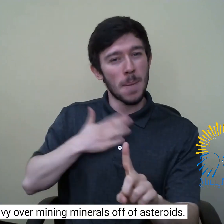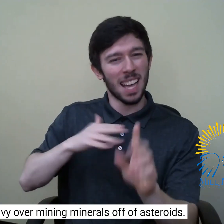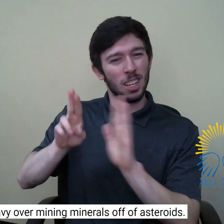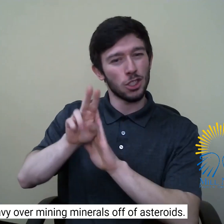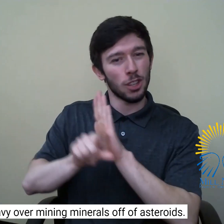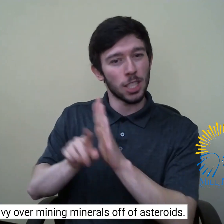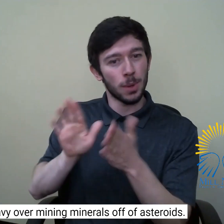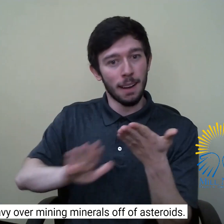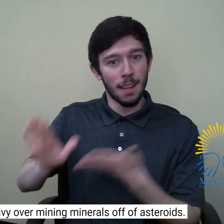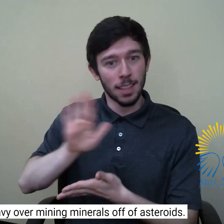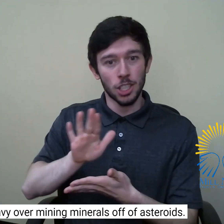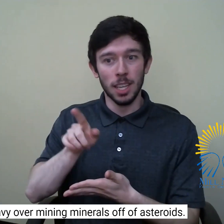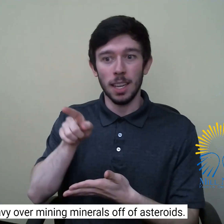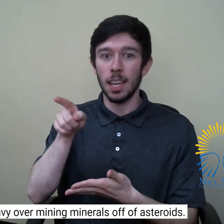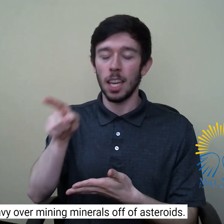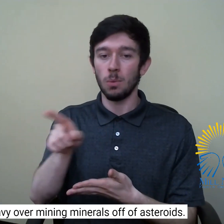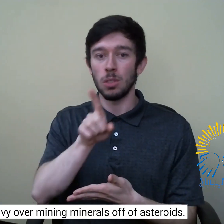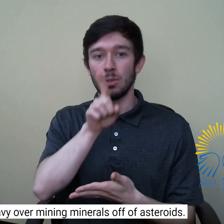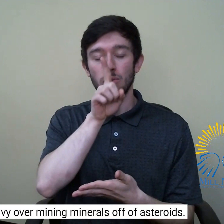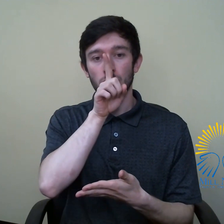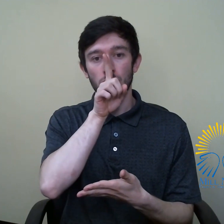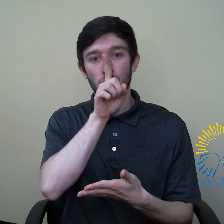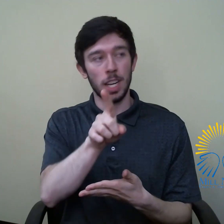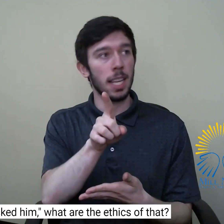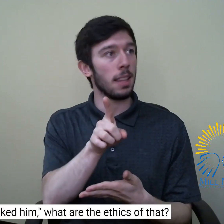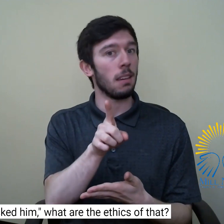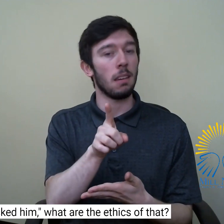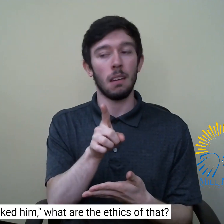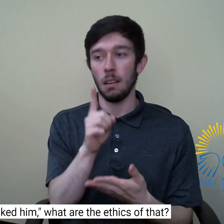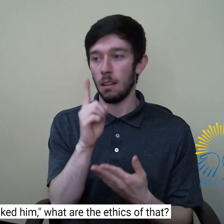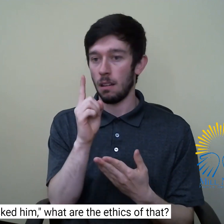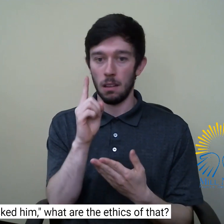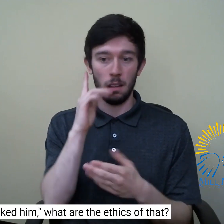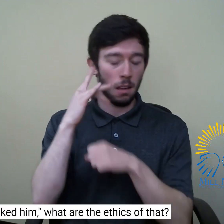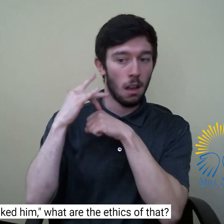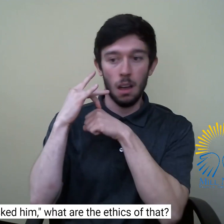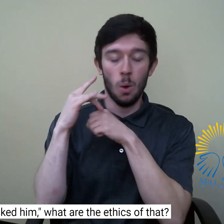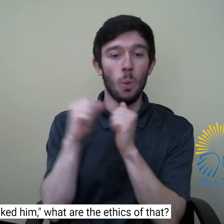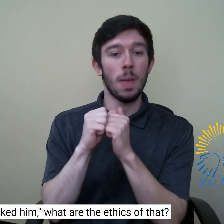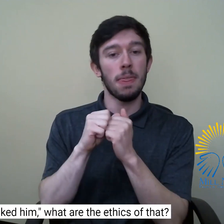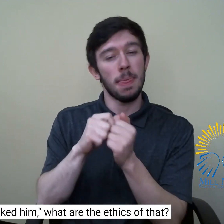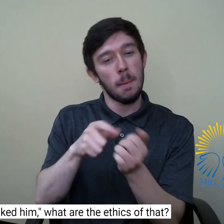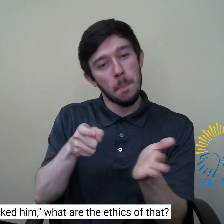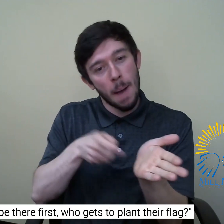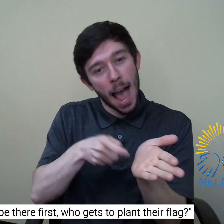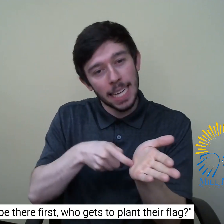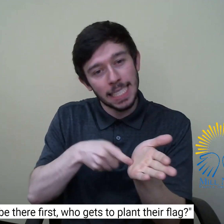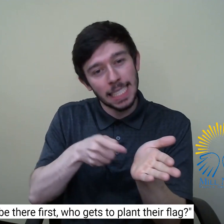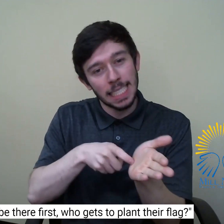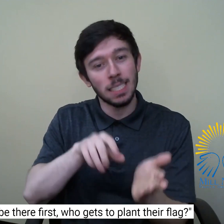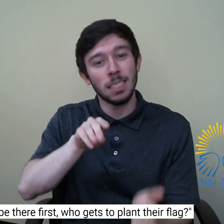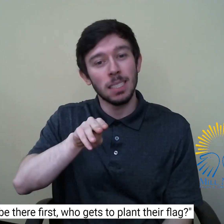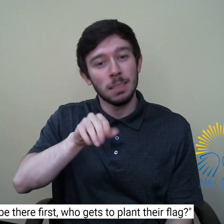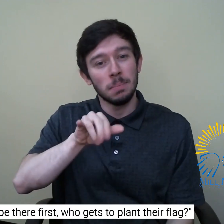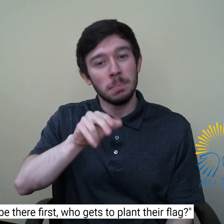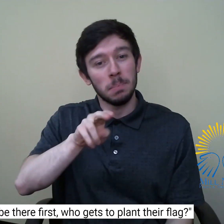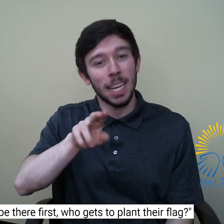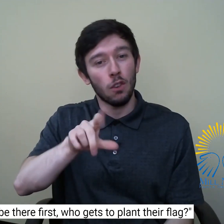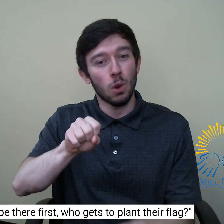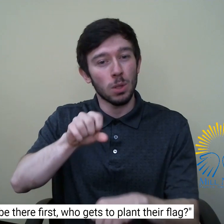mining minerals off of asteroids. And I asked him, what are the ethics of that? Who gets to be there first? Who gets to plant their